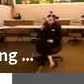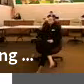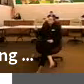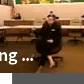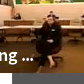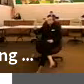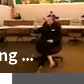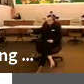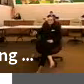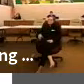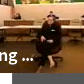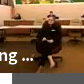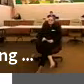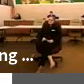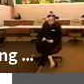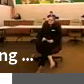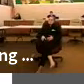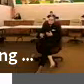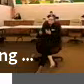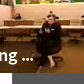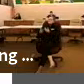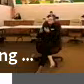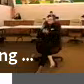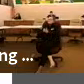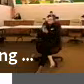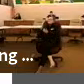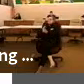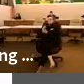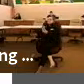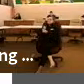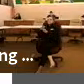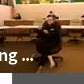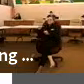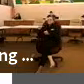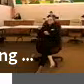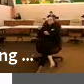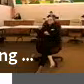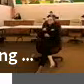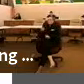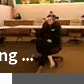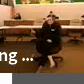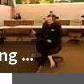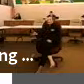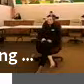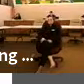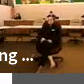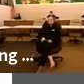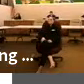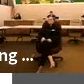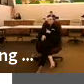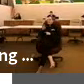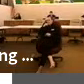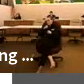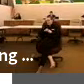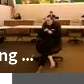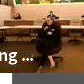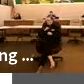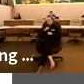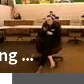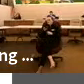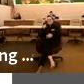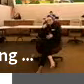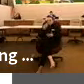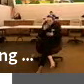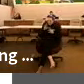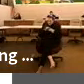locations. So from a safety standpoint, that was very much appreciated. If you remember from the last time, we